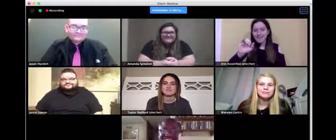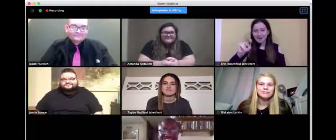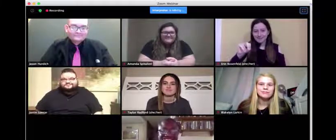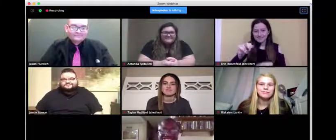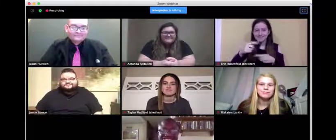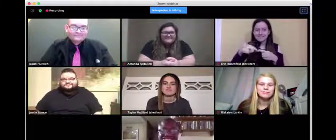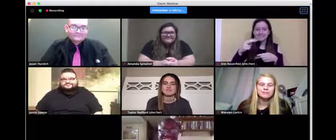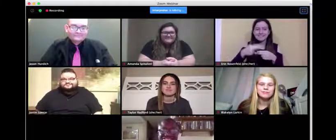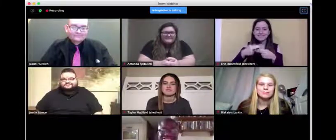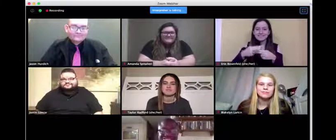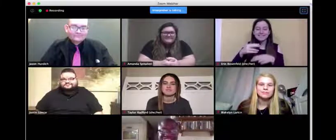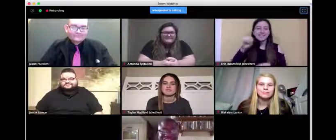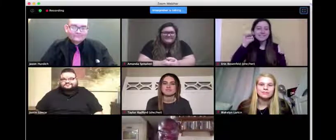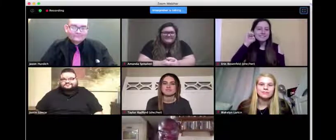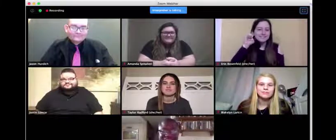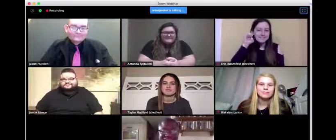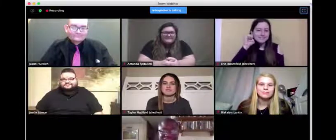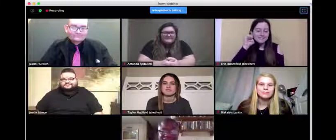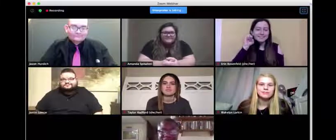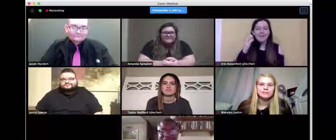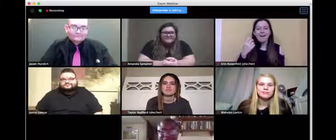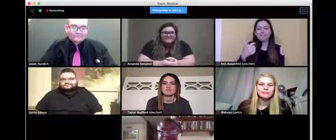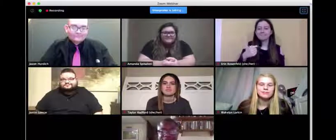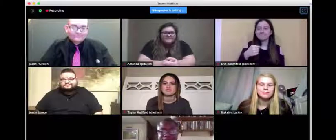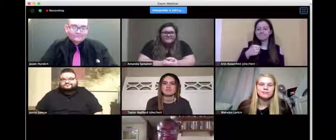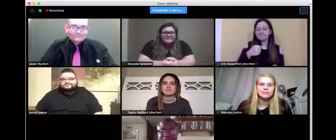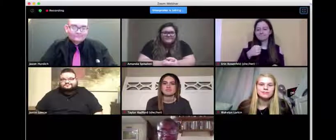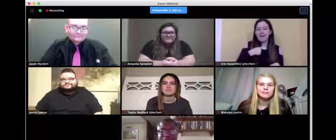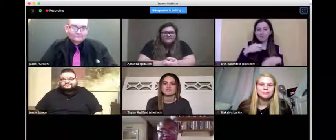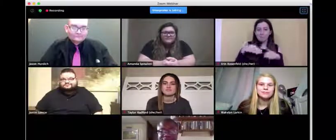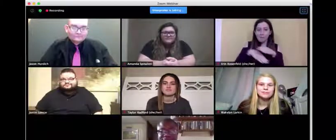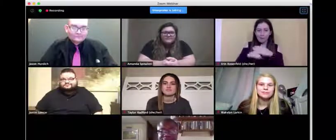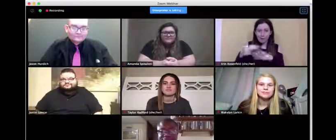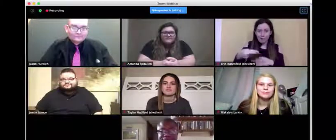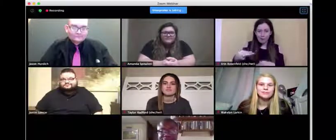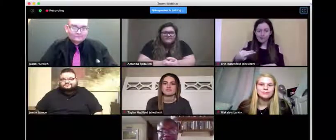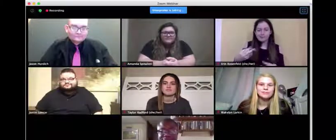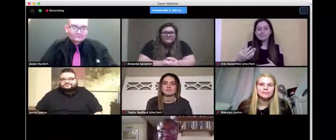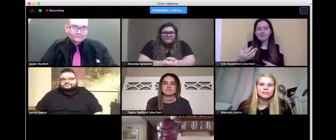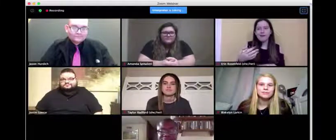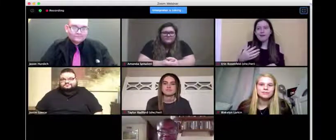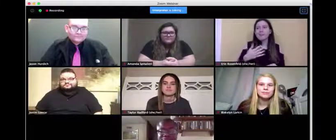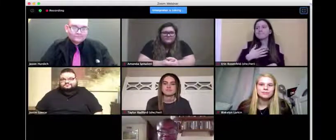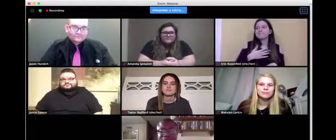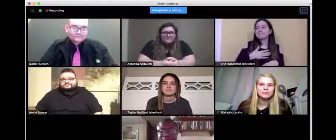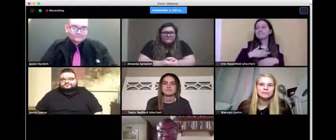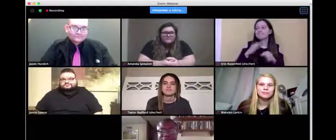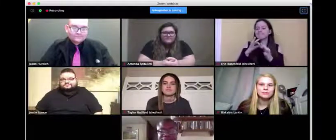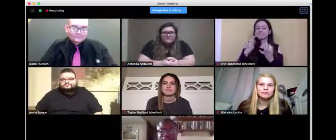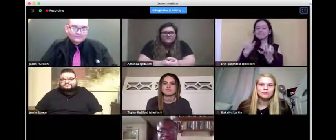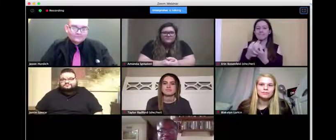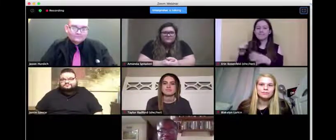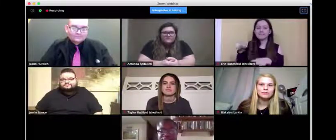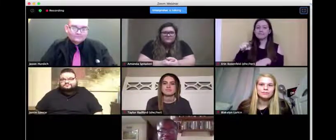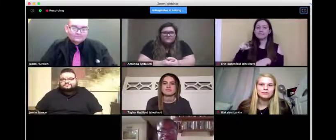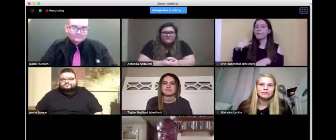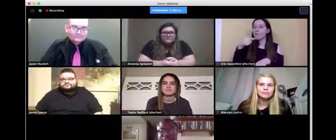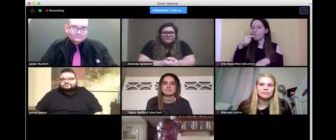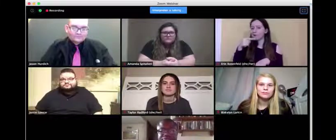was born hard of hearing, and my family are hearing, and I'm the only one who is deaf. I grew